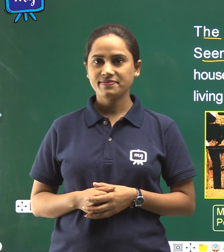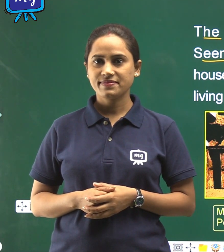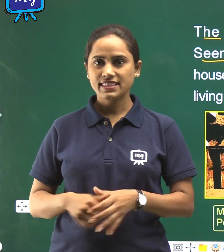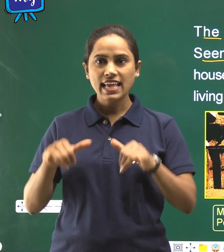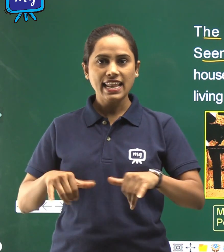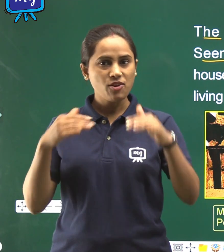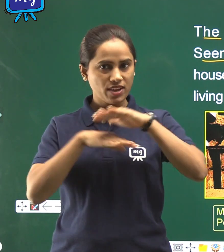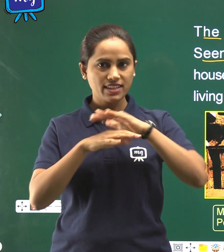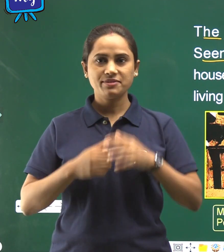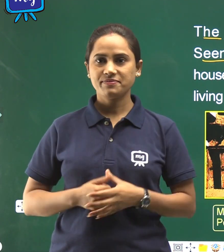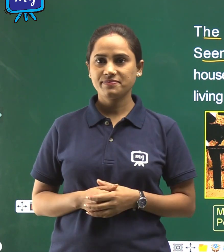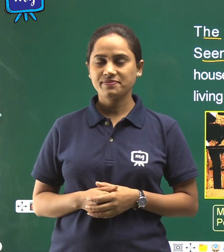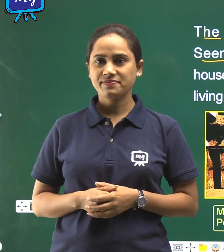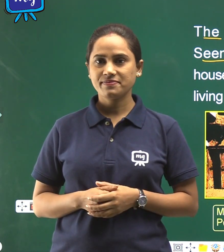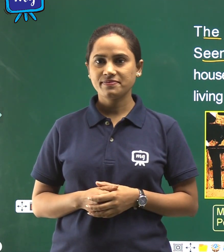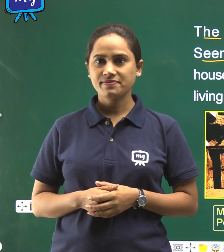live in